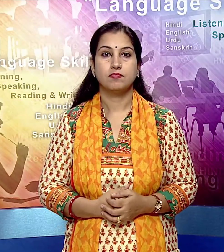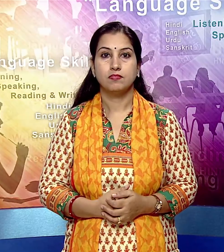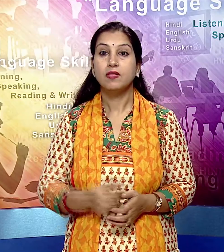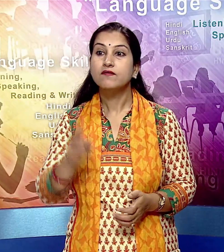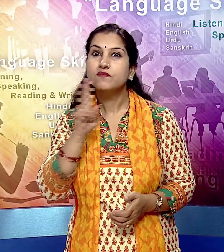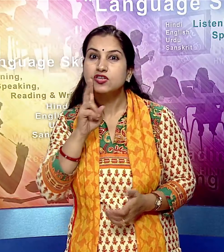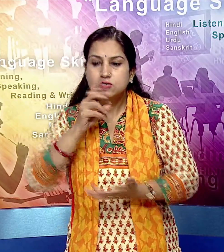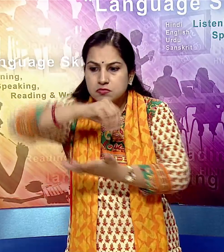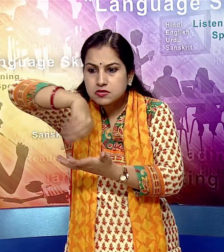gravy,